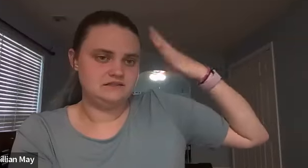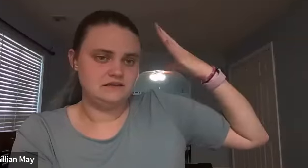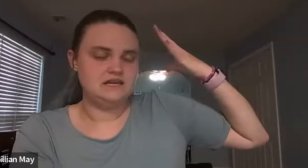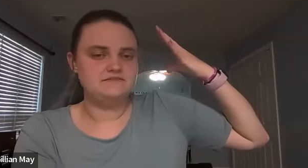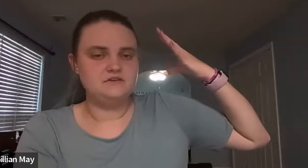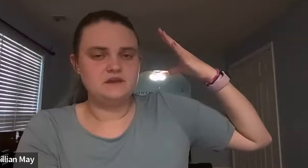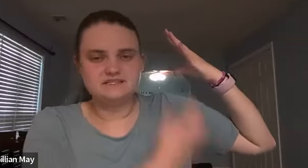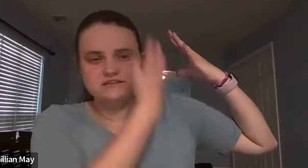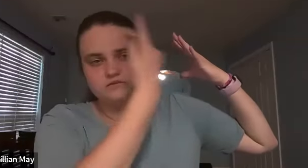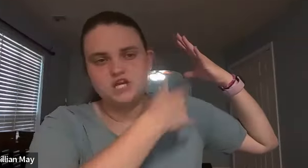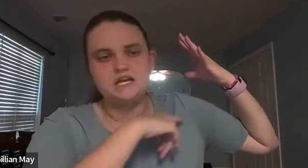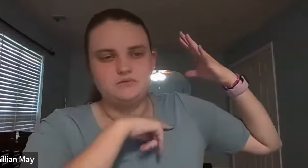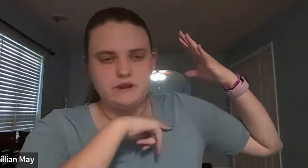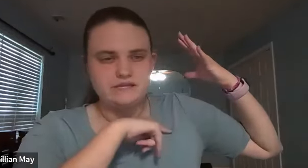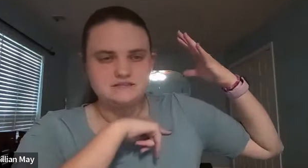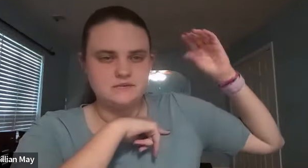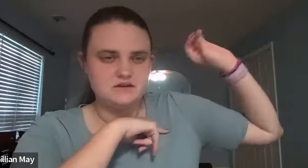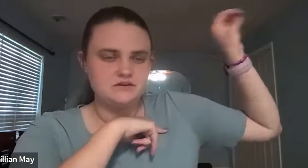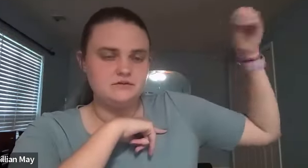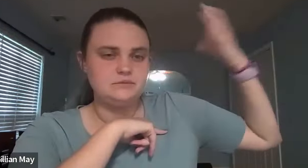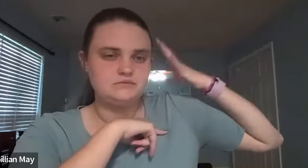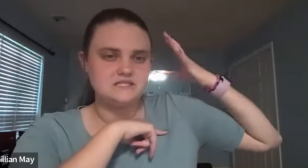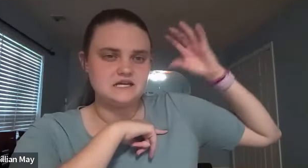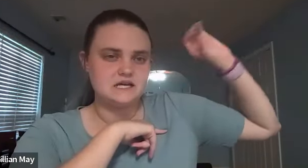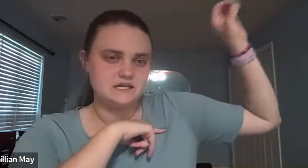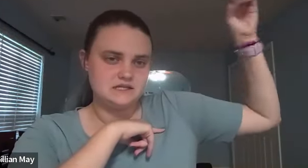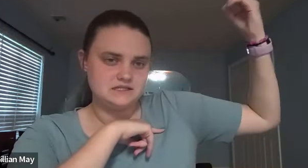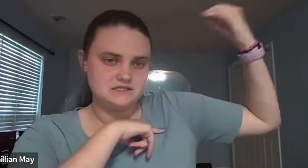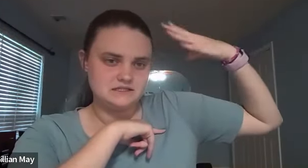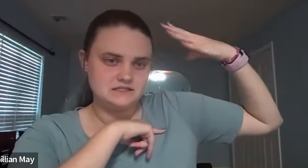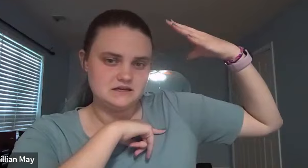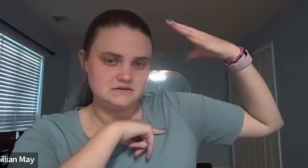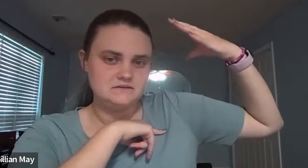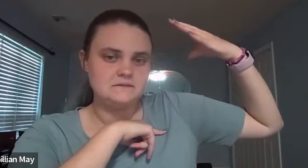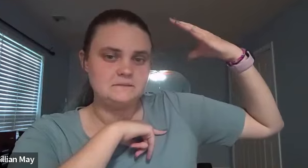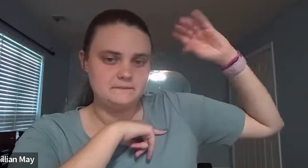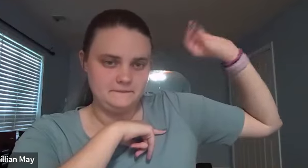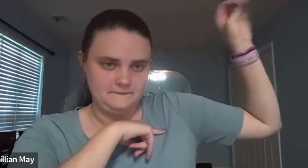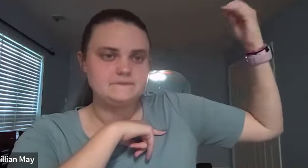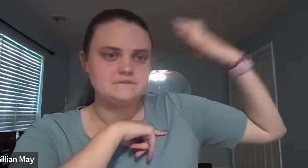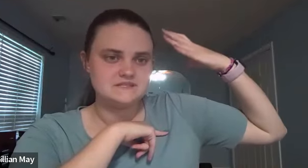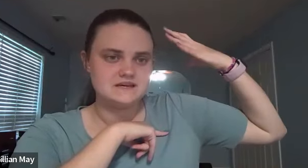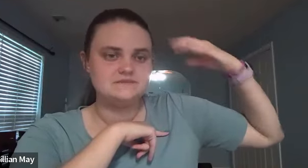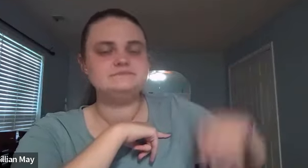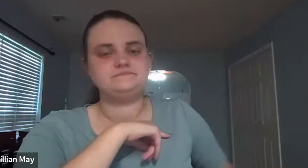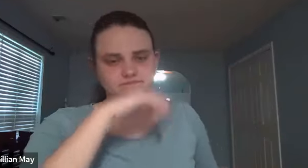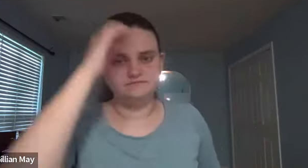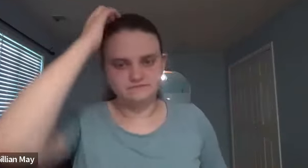sun. And if you think about it, it's like the shining rays coming down on you. Sun, sun, sun.